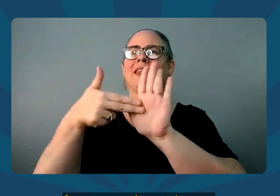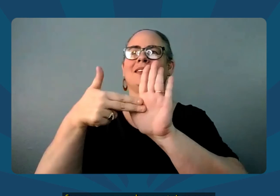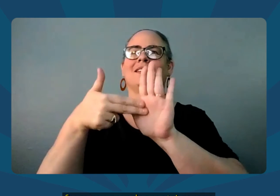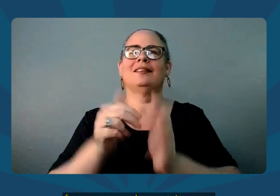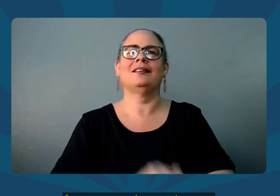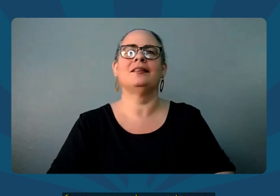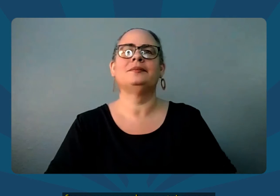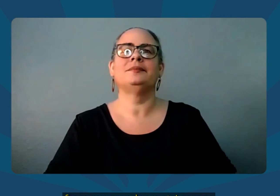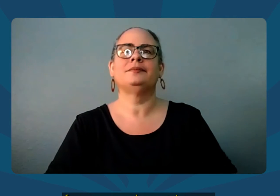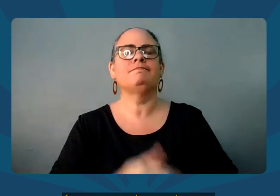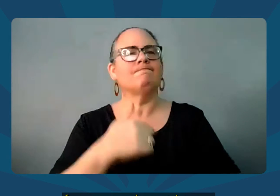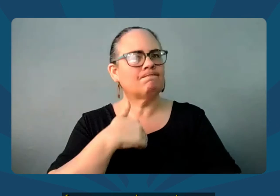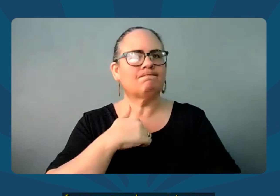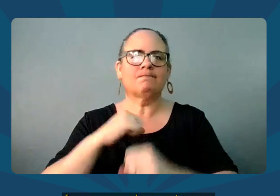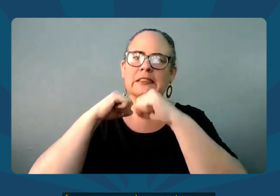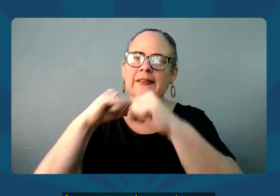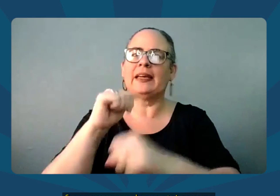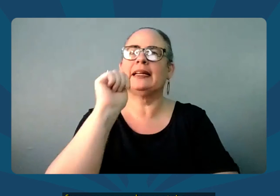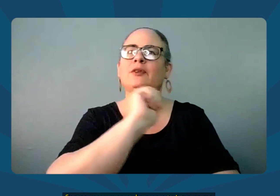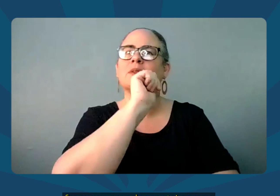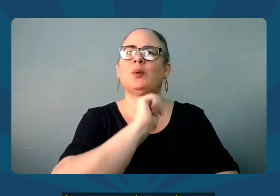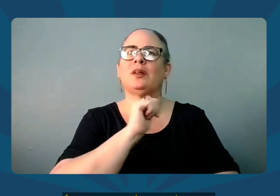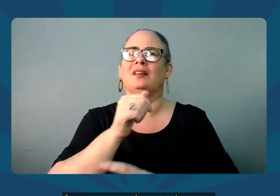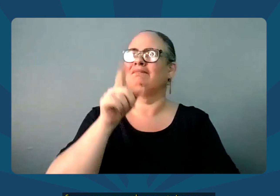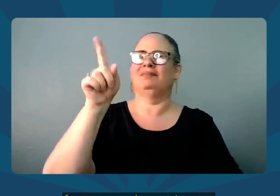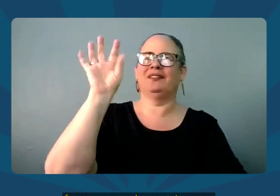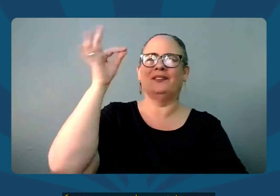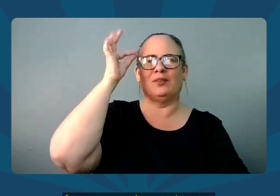grandparents' garage to a top global brand.